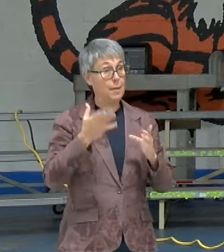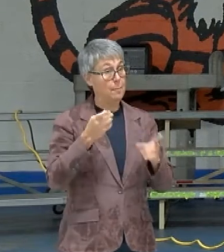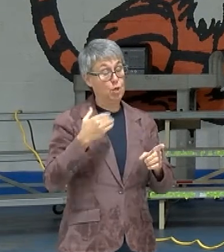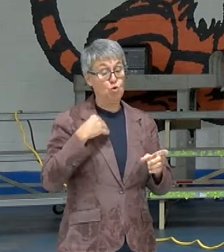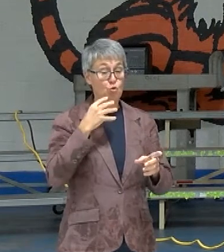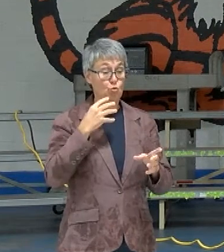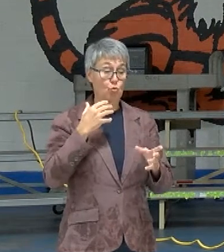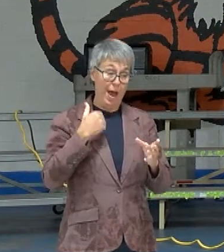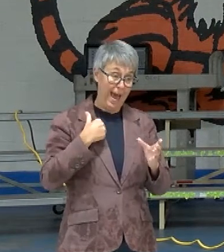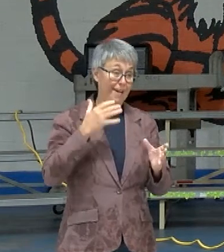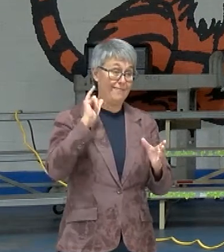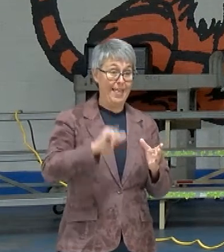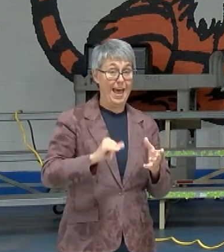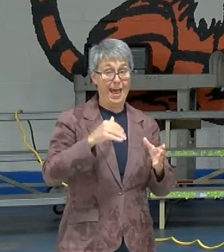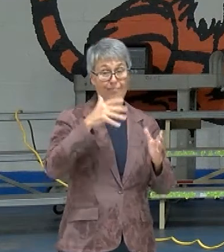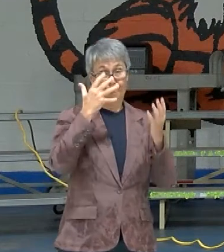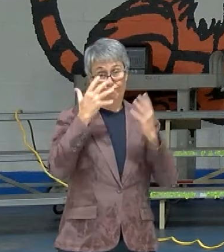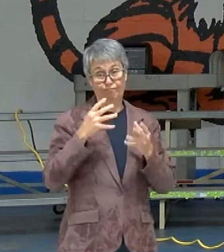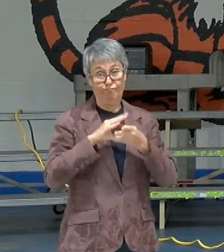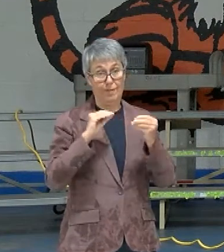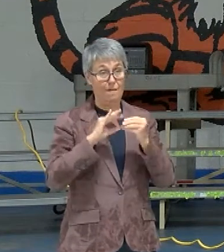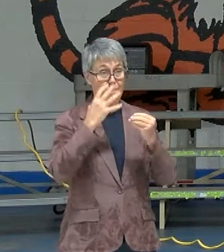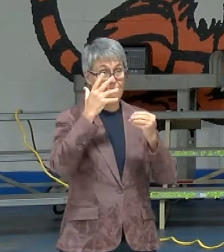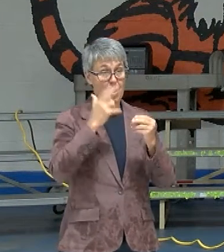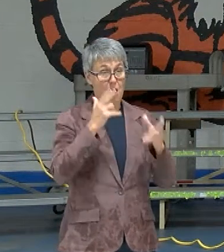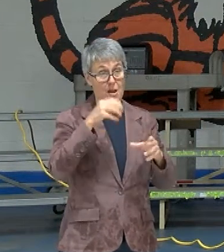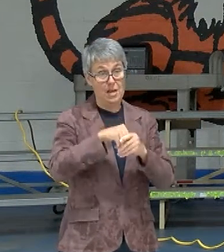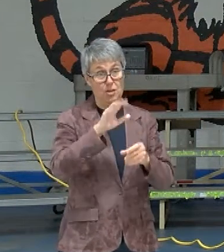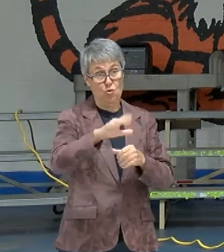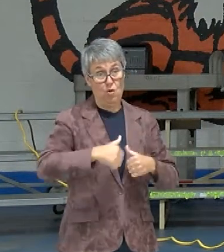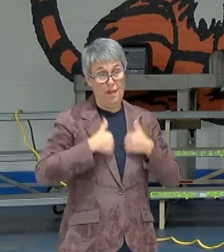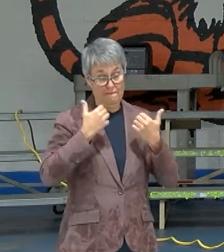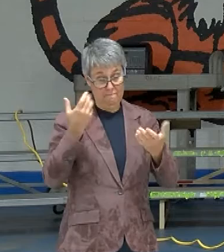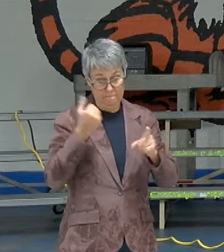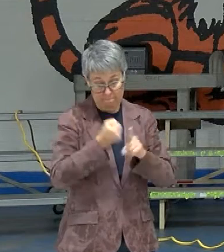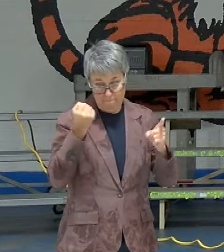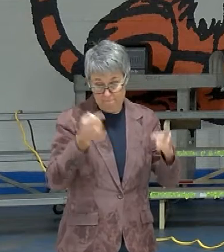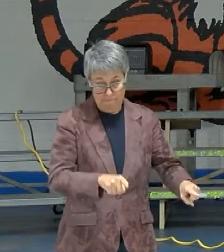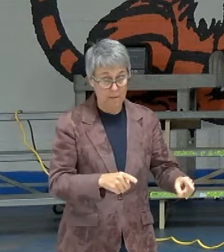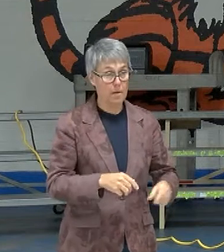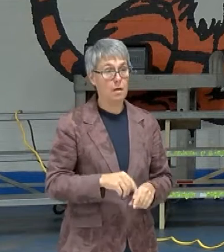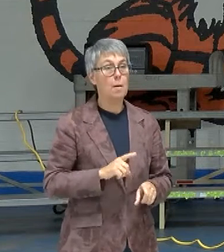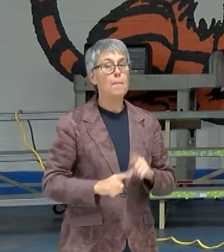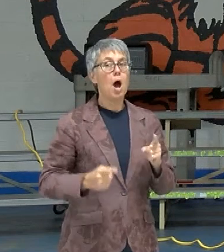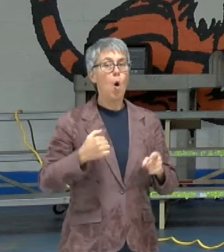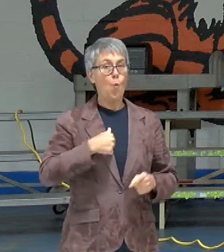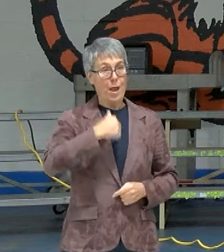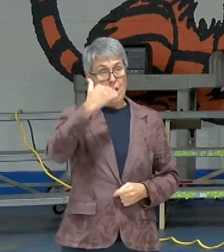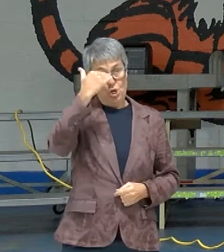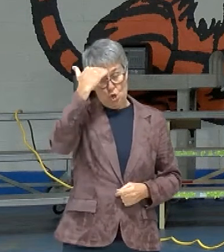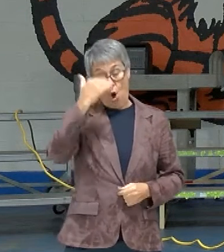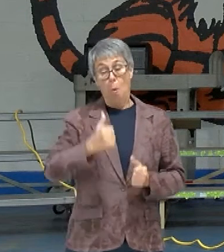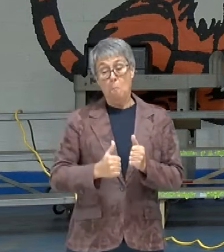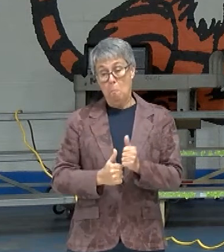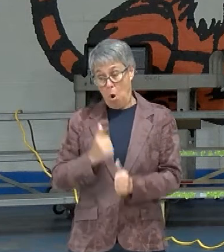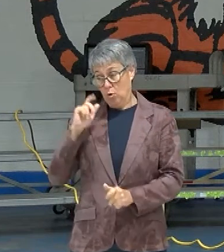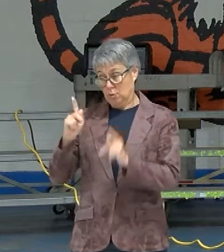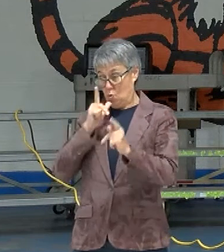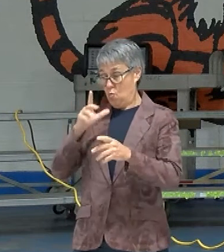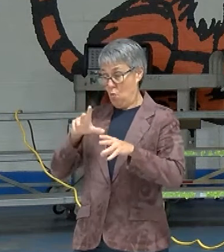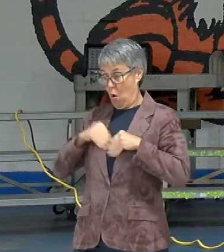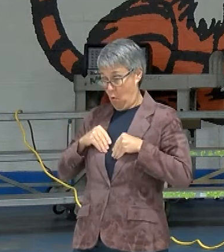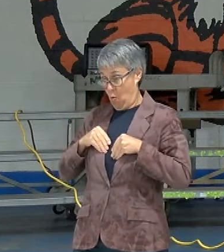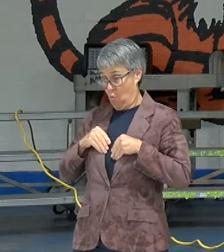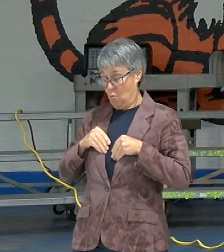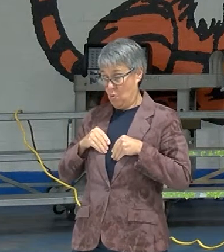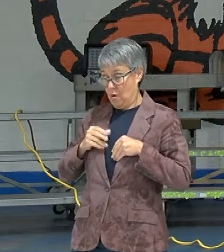violence. What we believe is that most gun owners want to be responsible ones. So we're here today to talk about what all of us, gun